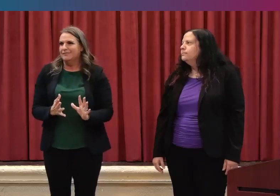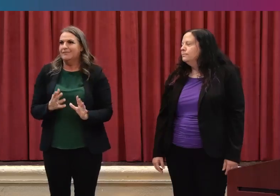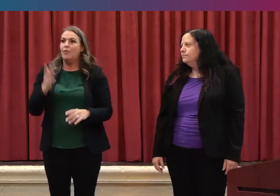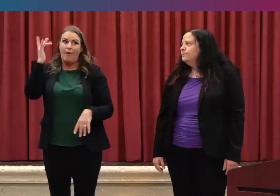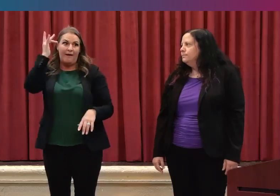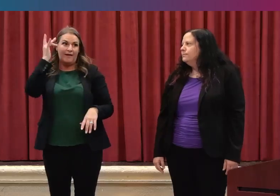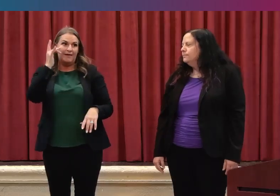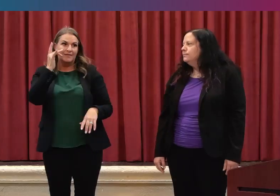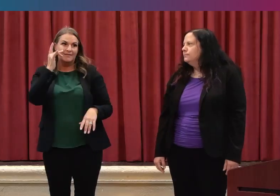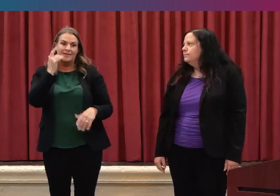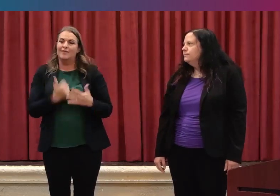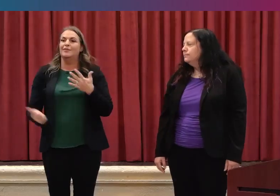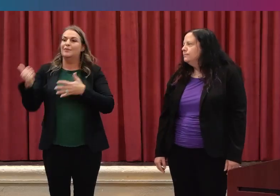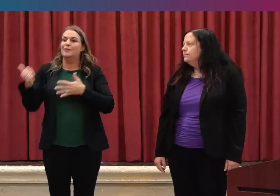appropriate placement.